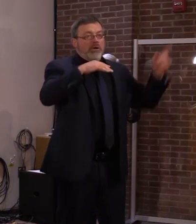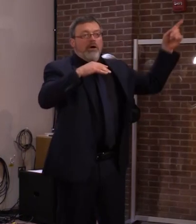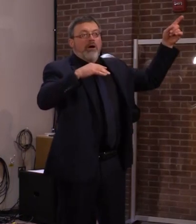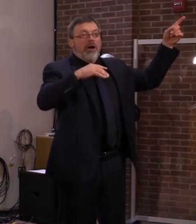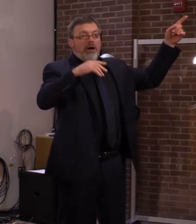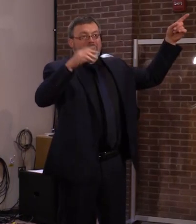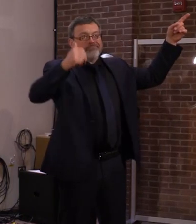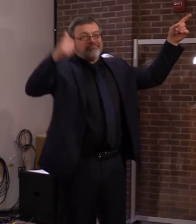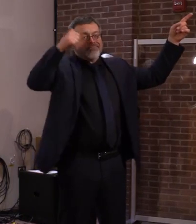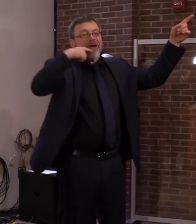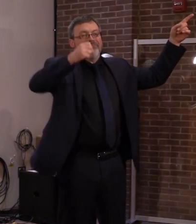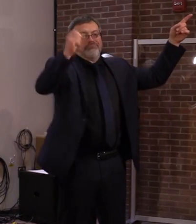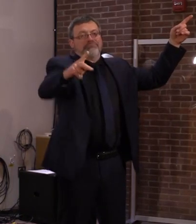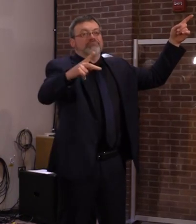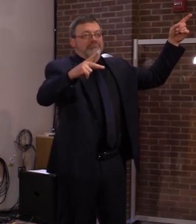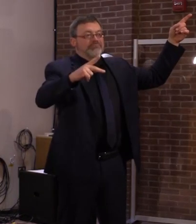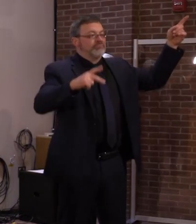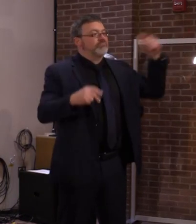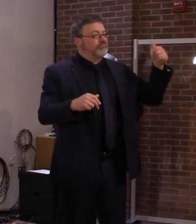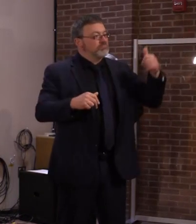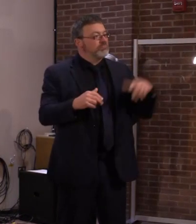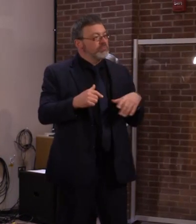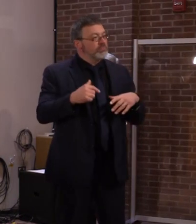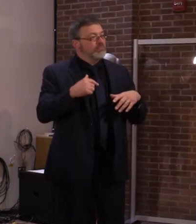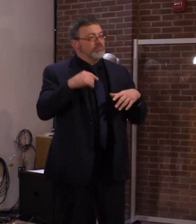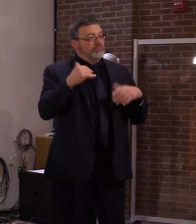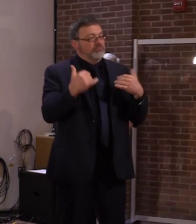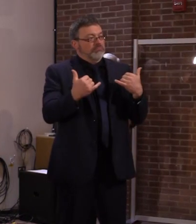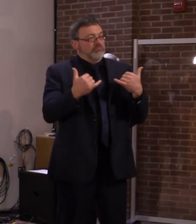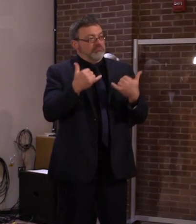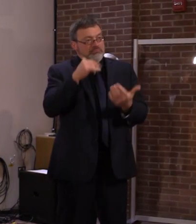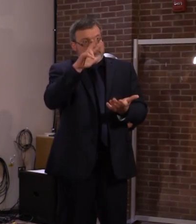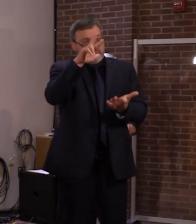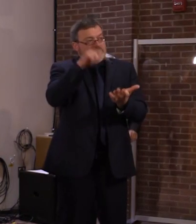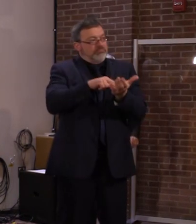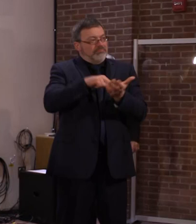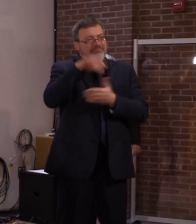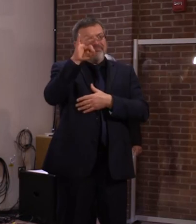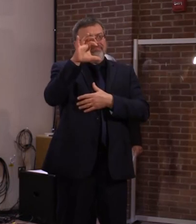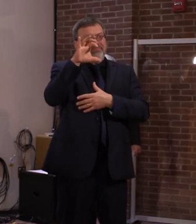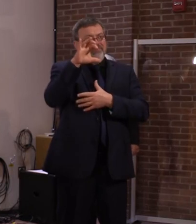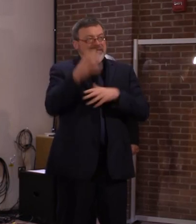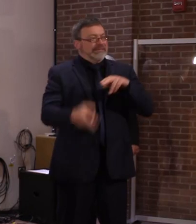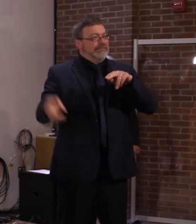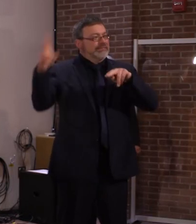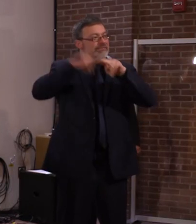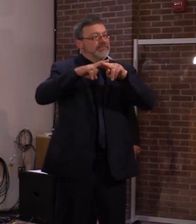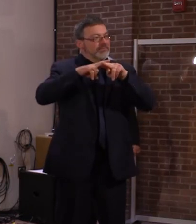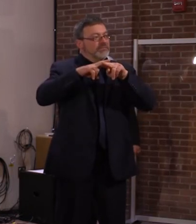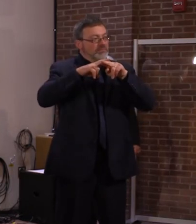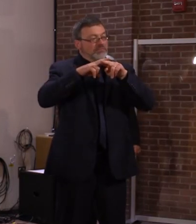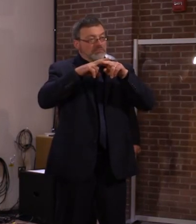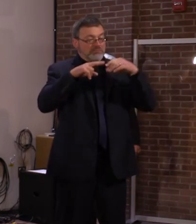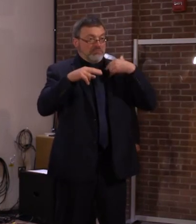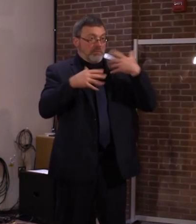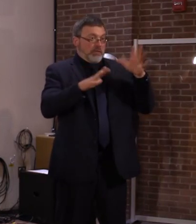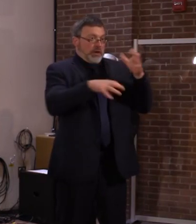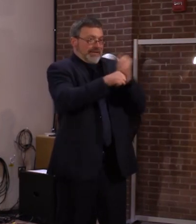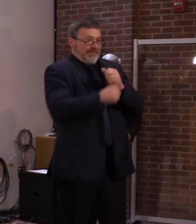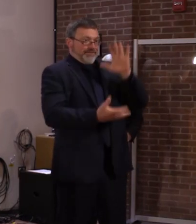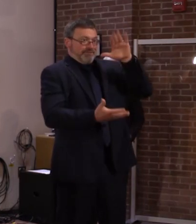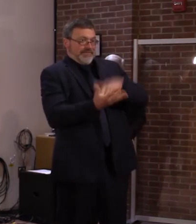additional 3,900 doses on top of the 5,100 we were already allotted, making